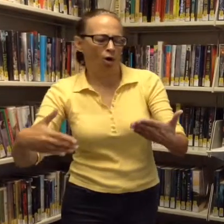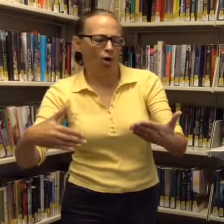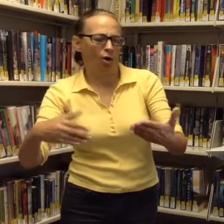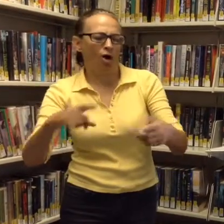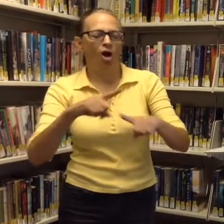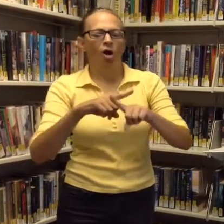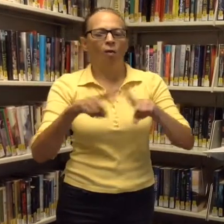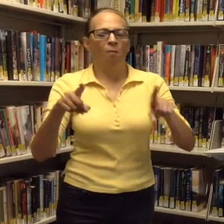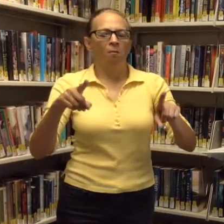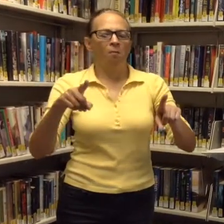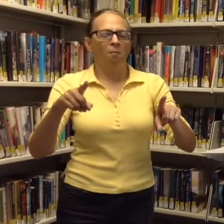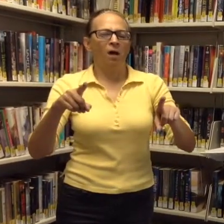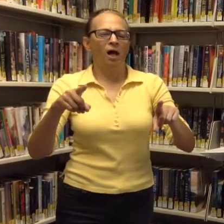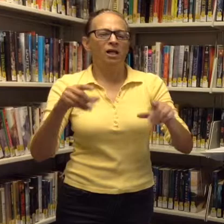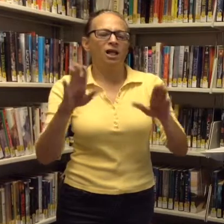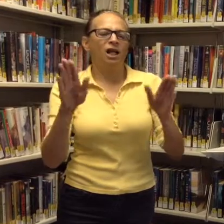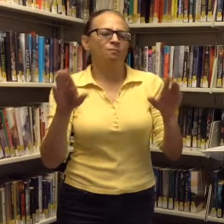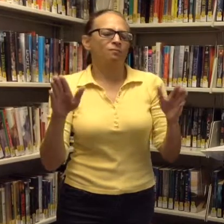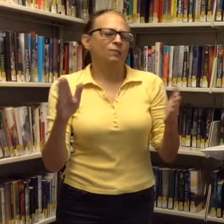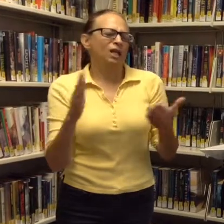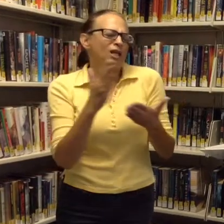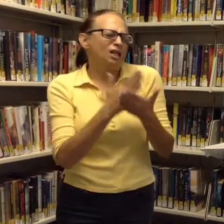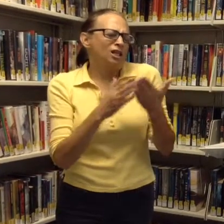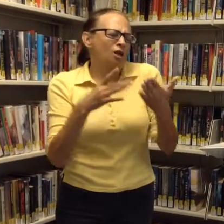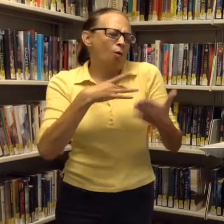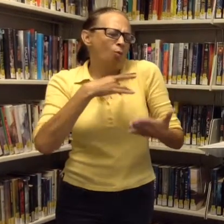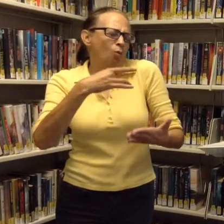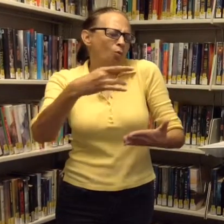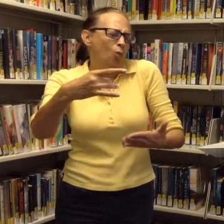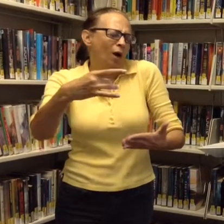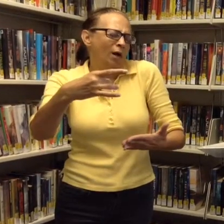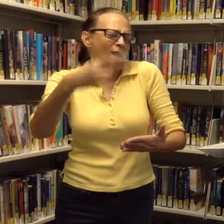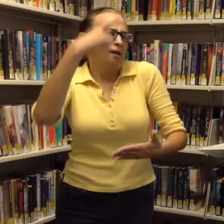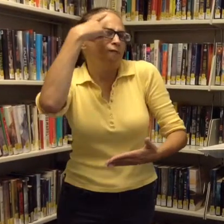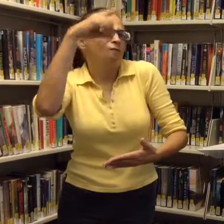But they left some white because of the cat.